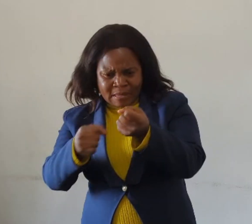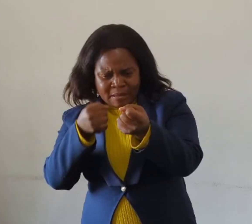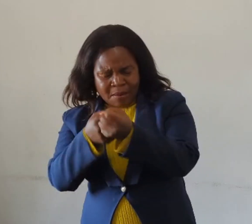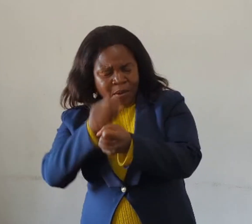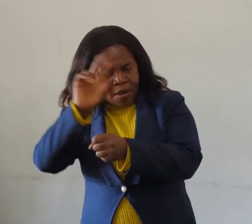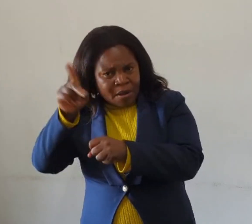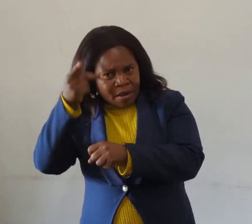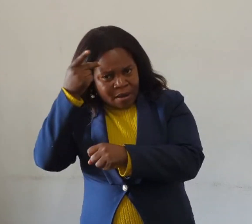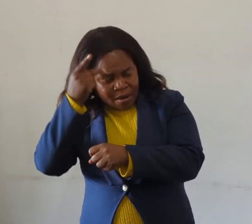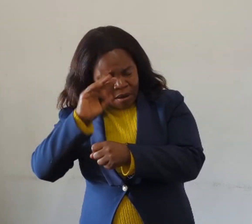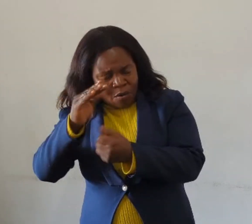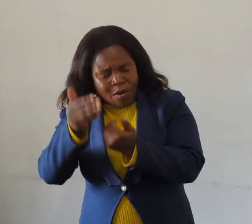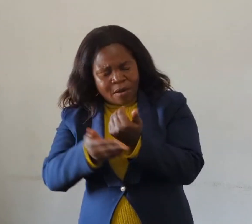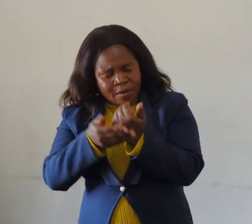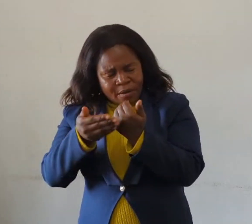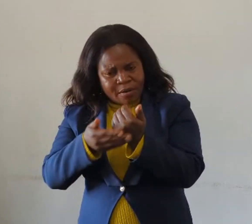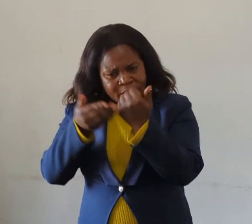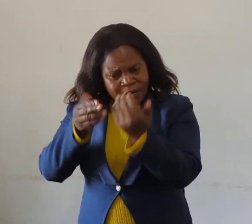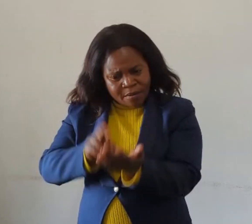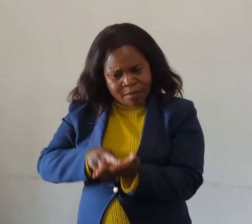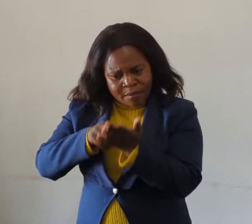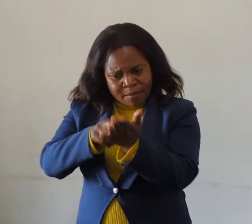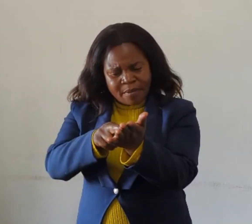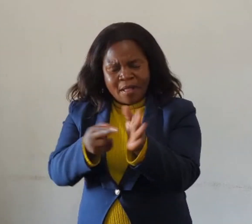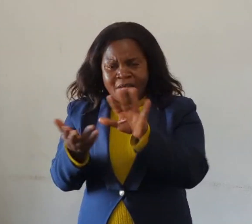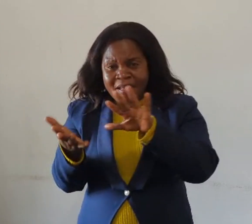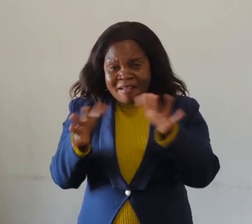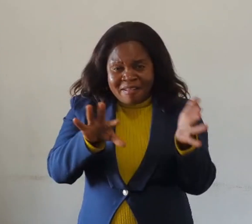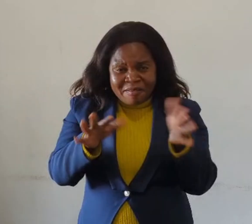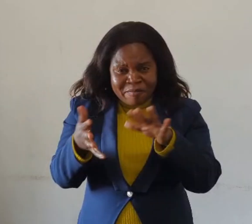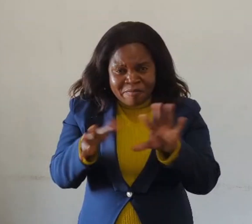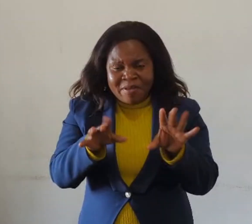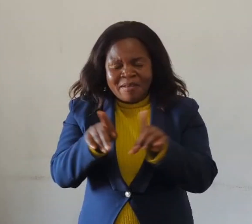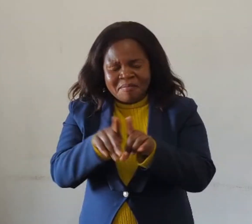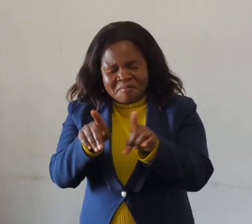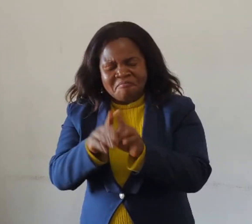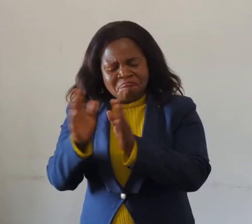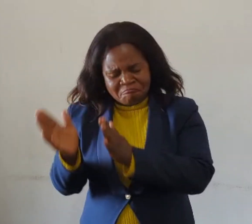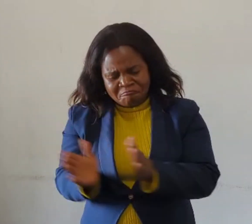reserved representation in a fair and organized way.